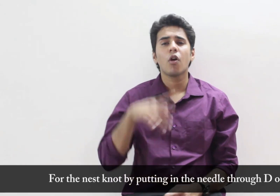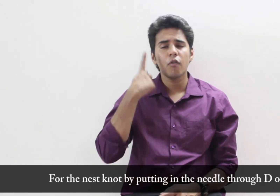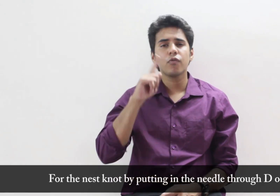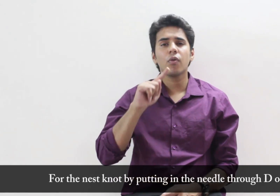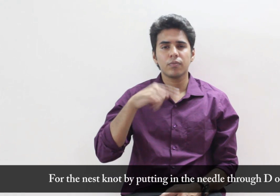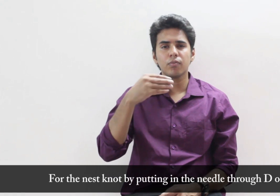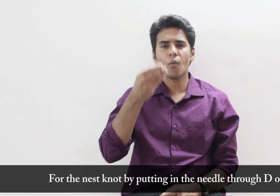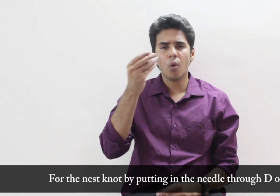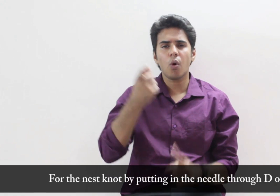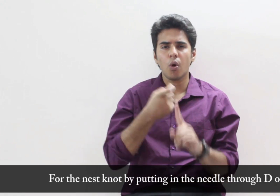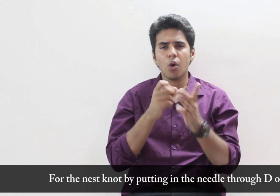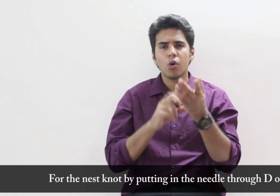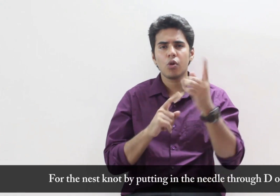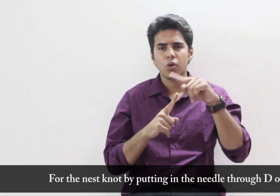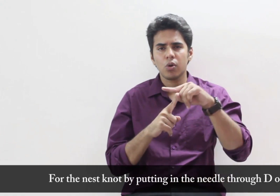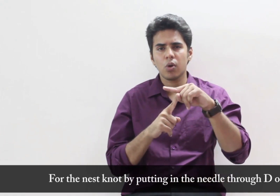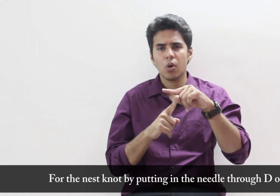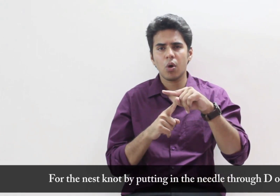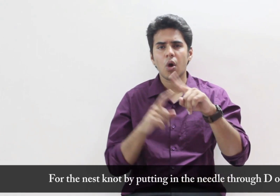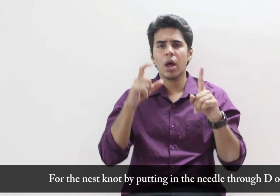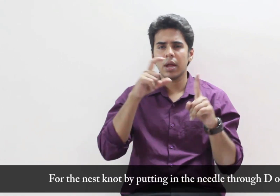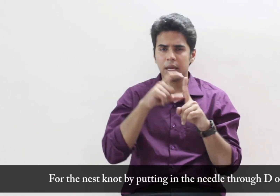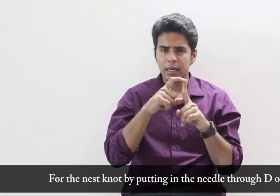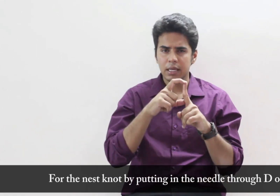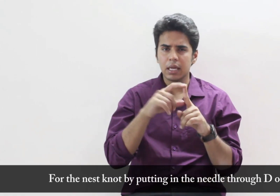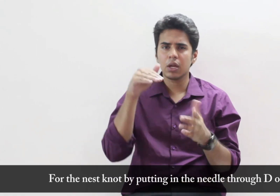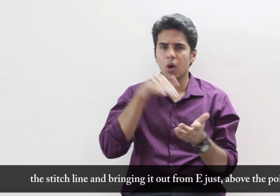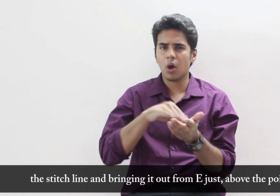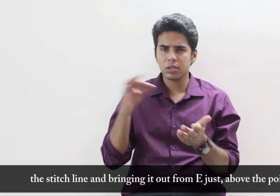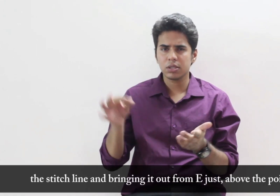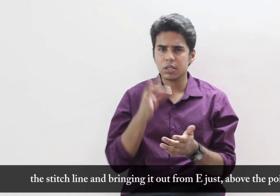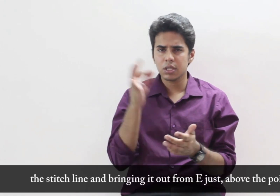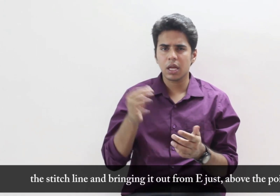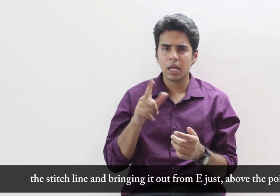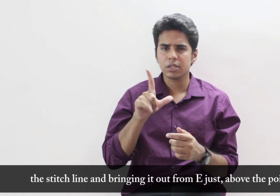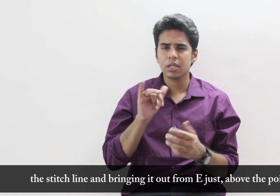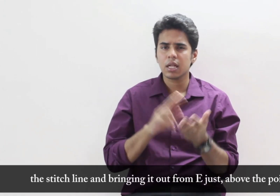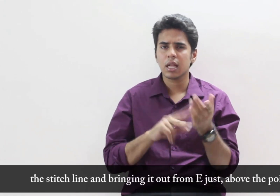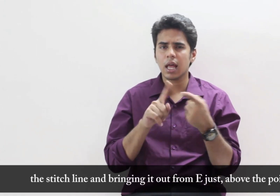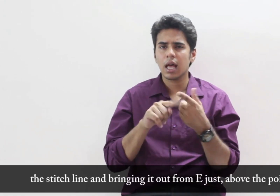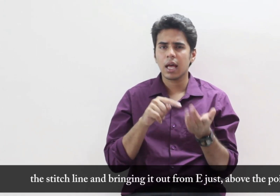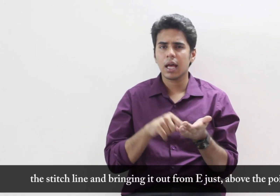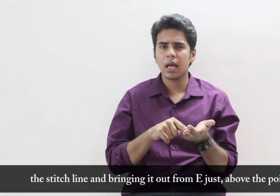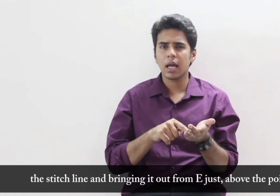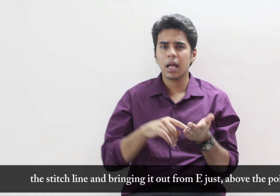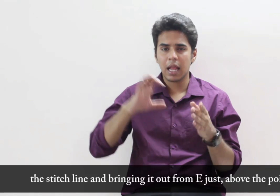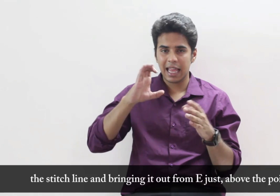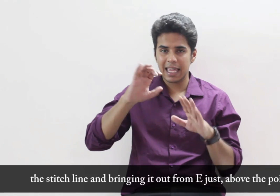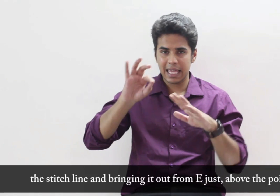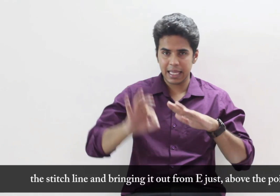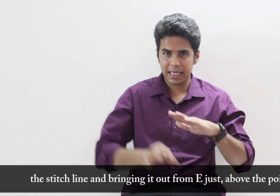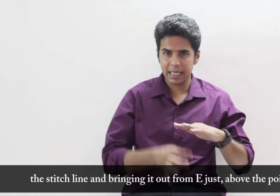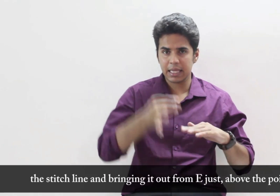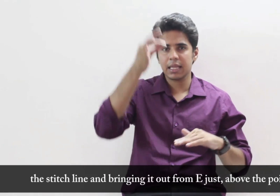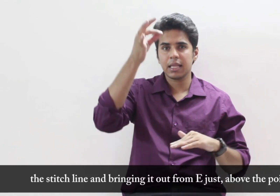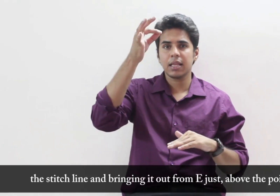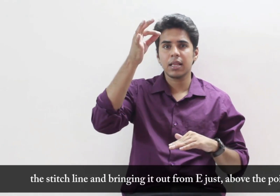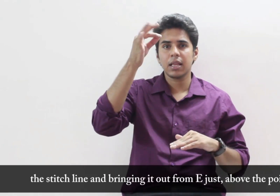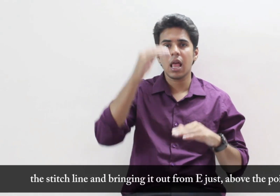For the next knot, by putting in the needle through D on the stitch line and bringing it out from E just above the